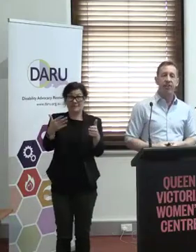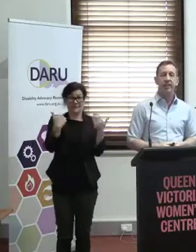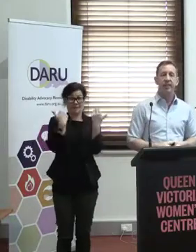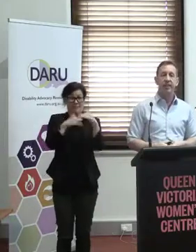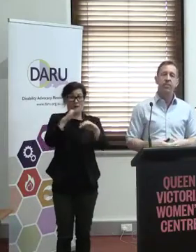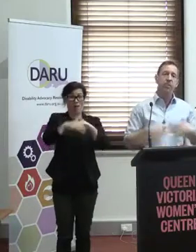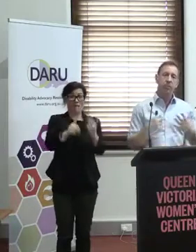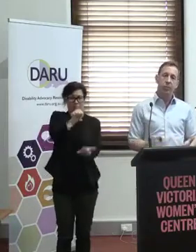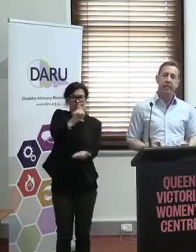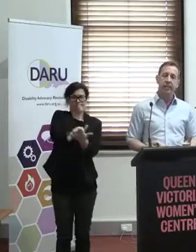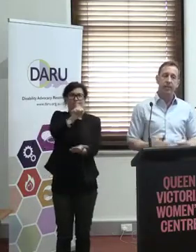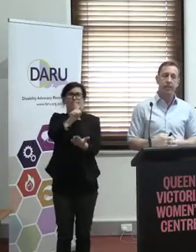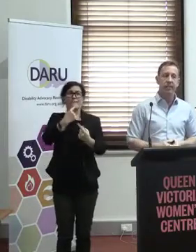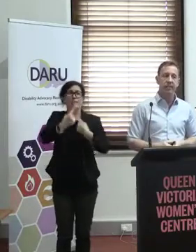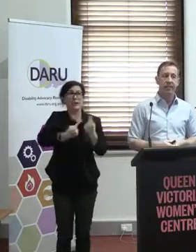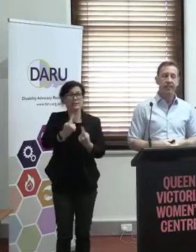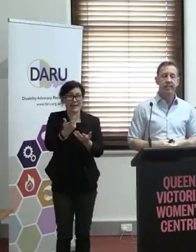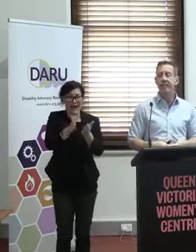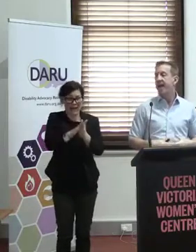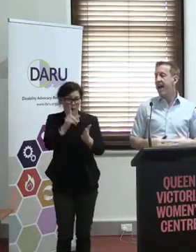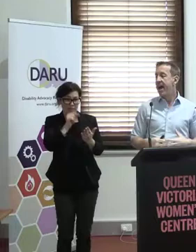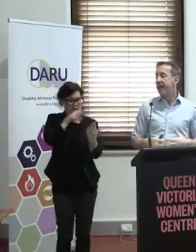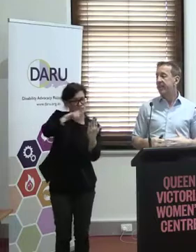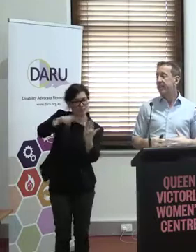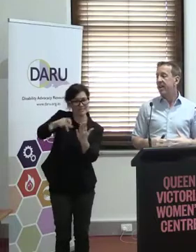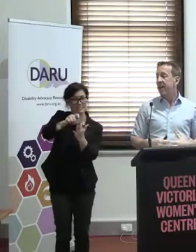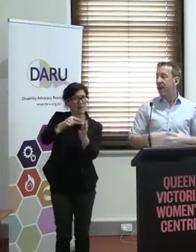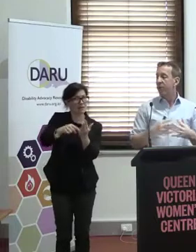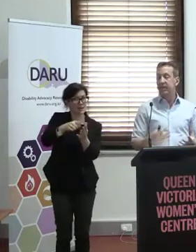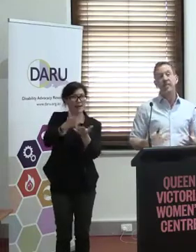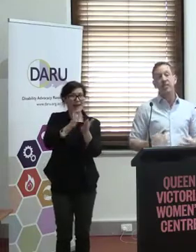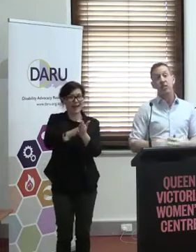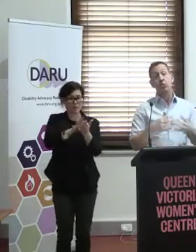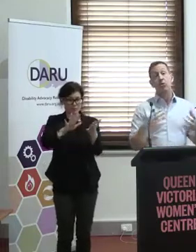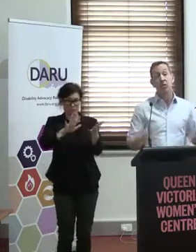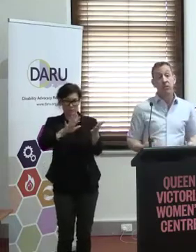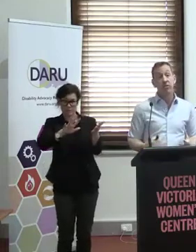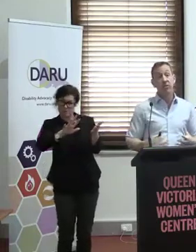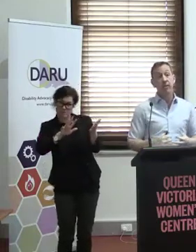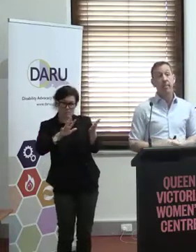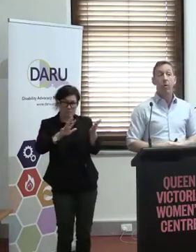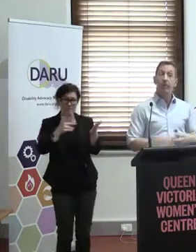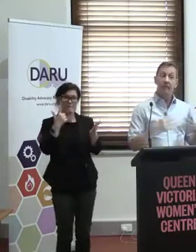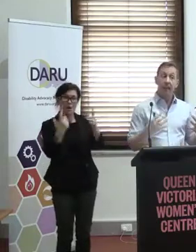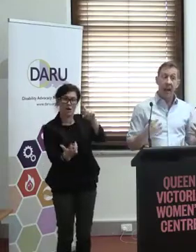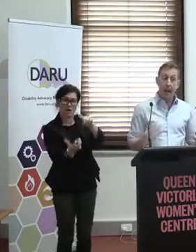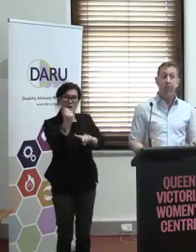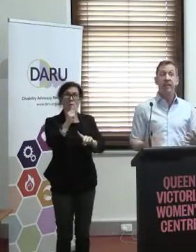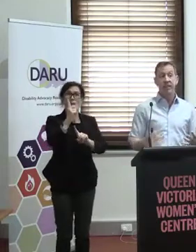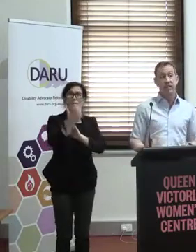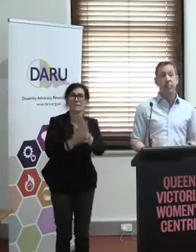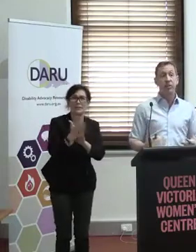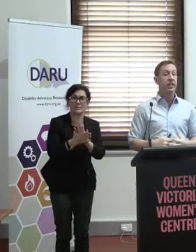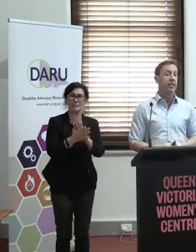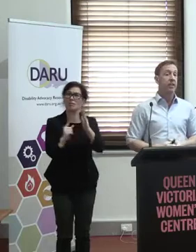the accuracy with which we can interpret the data and our ability to draw conclusions about what is